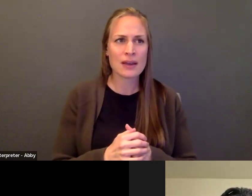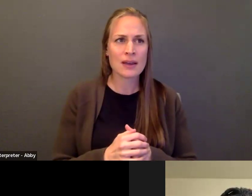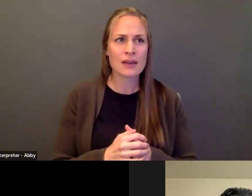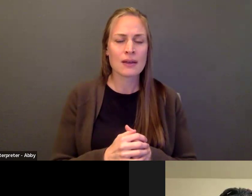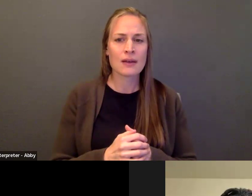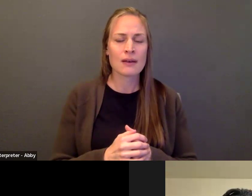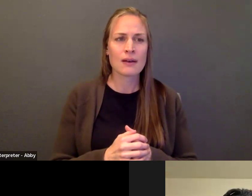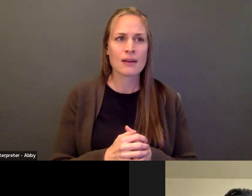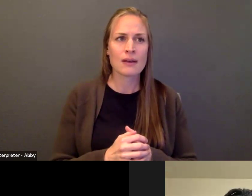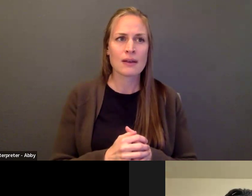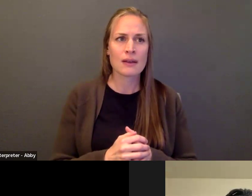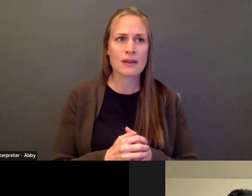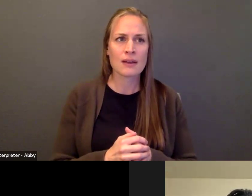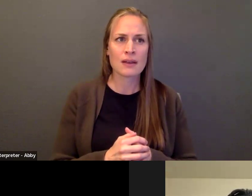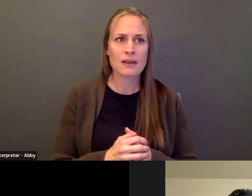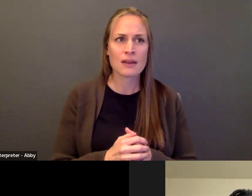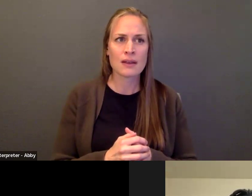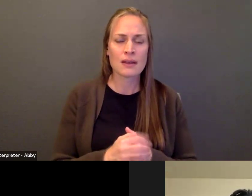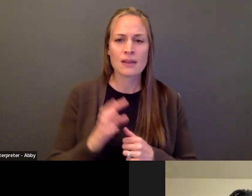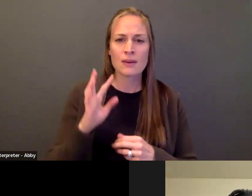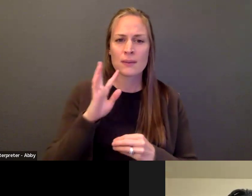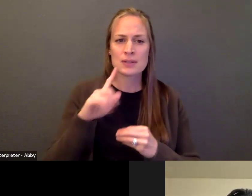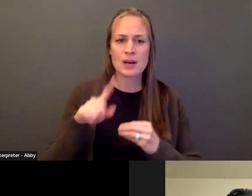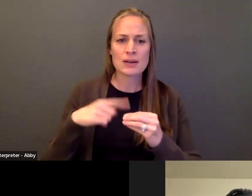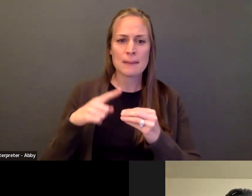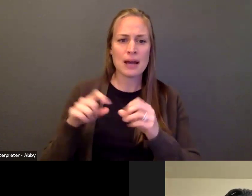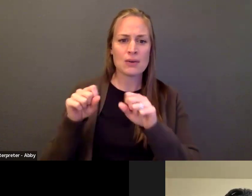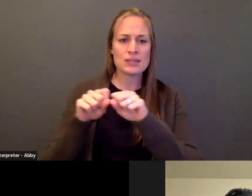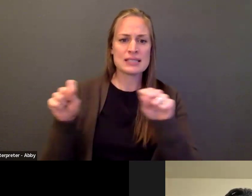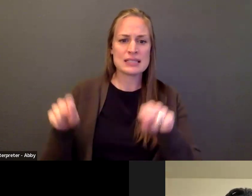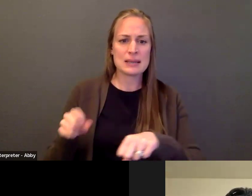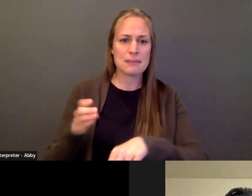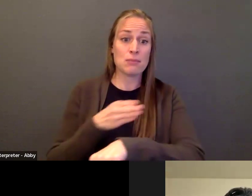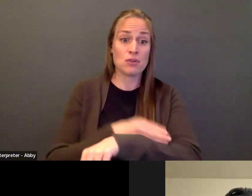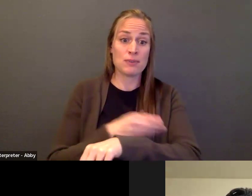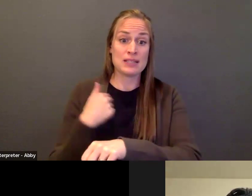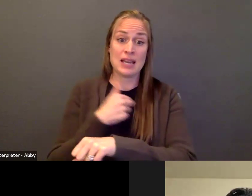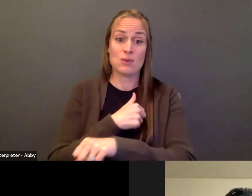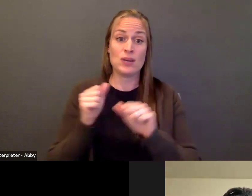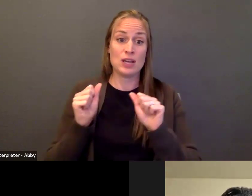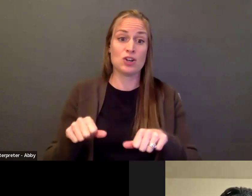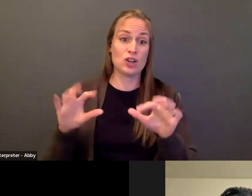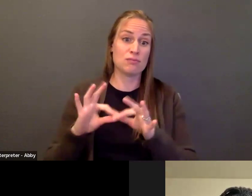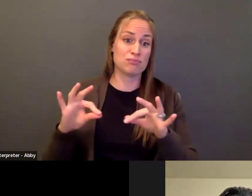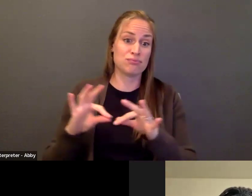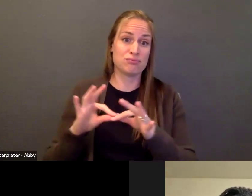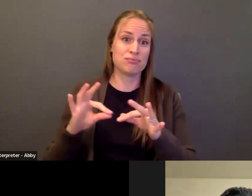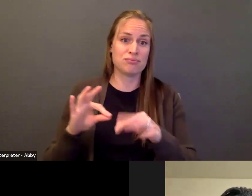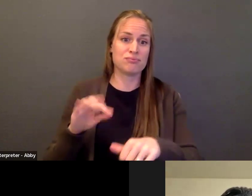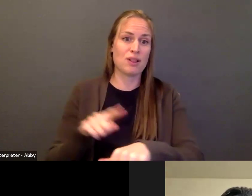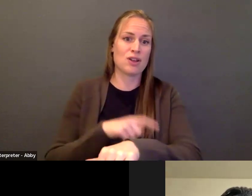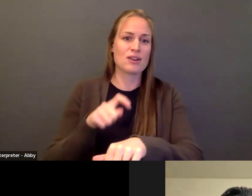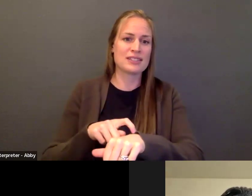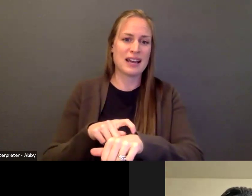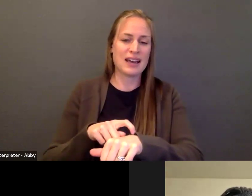So we've talked a lot about system improvements, and we could literally go on all day about that. And yes, there are